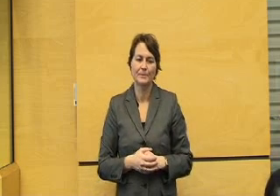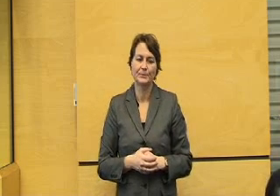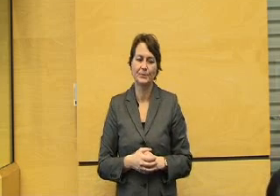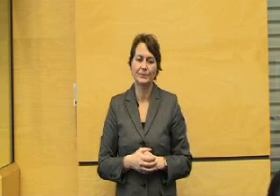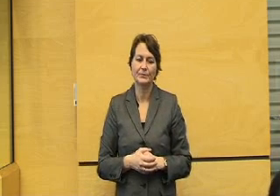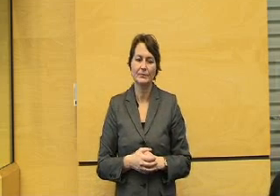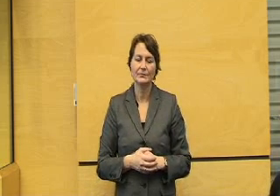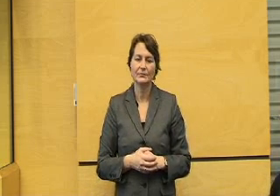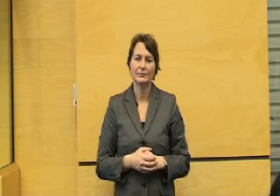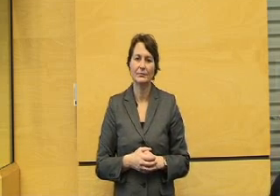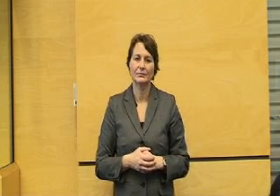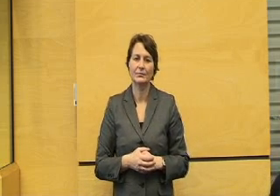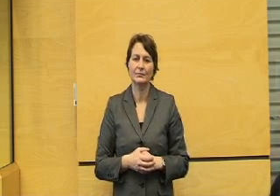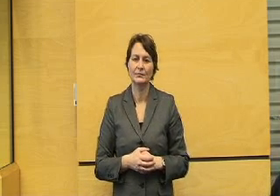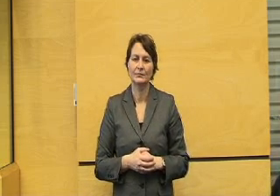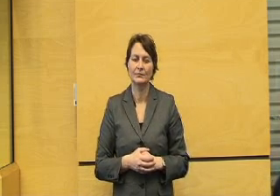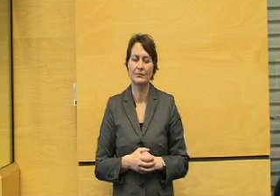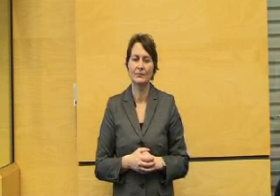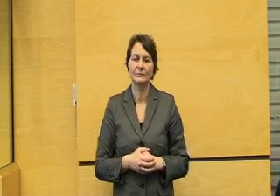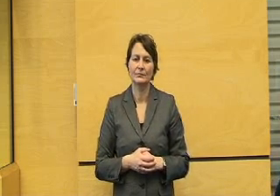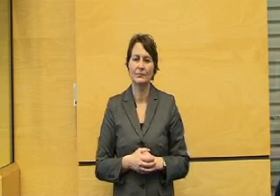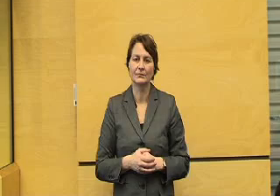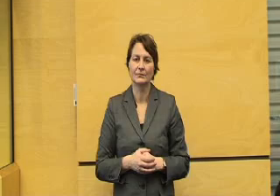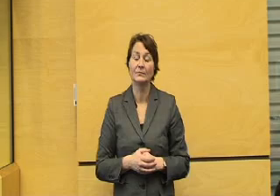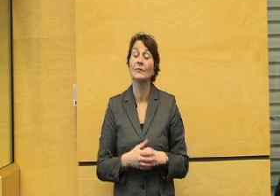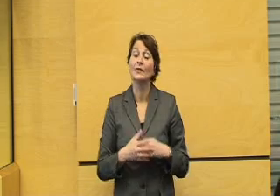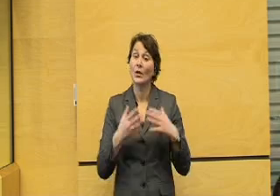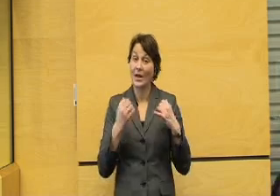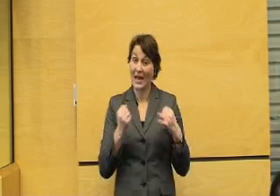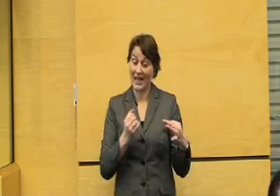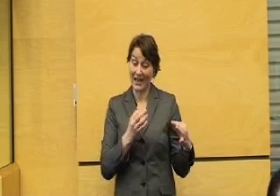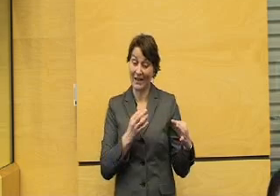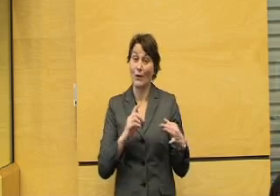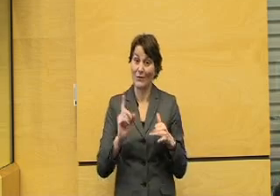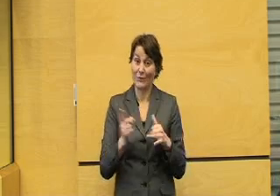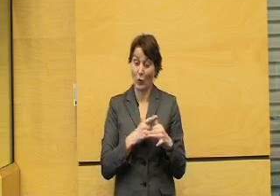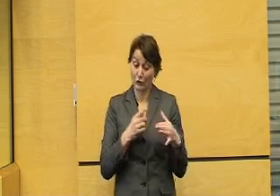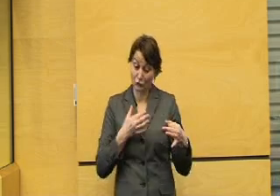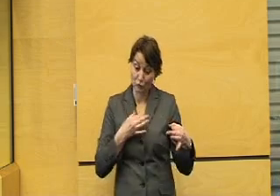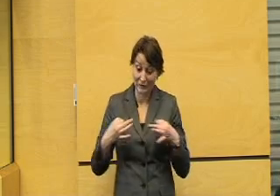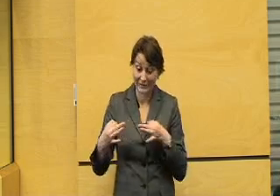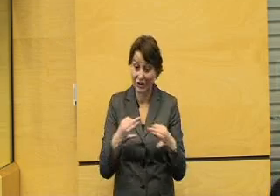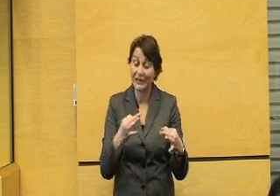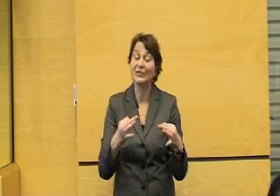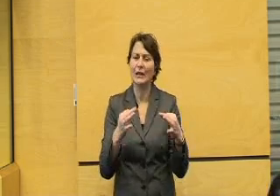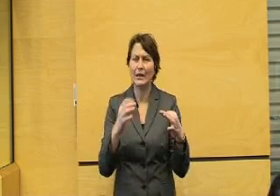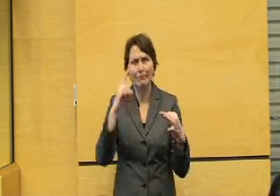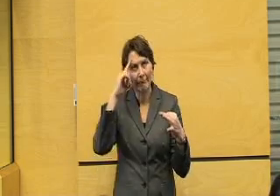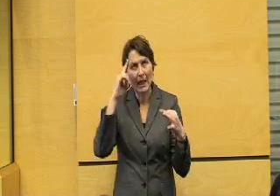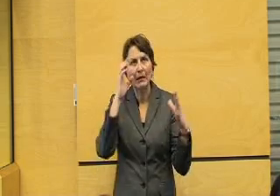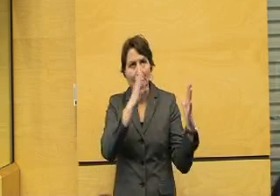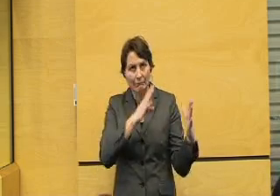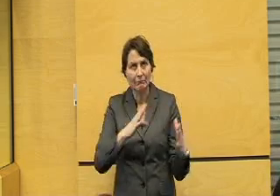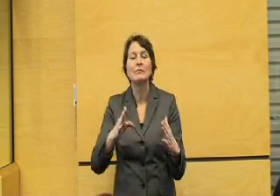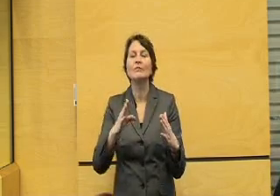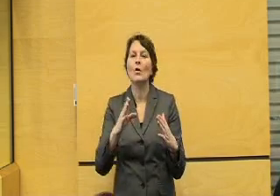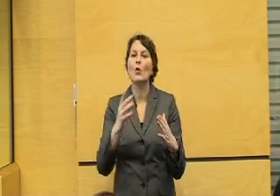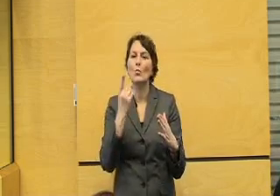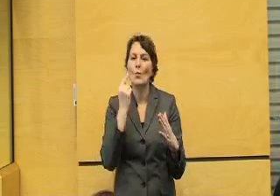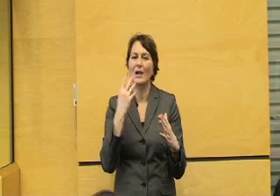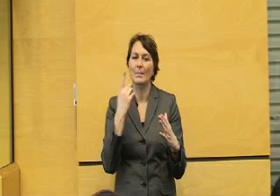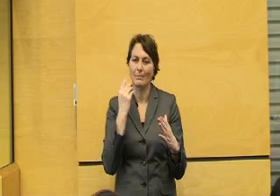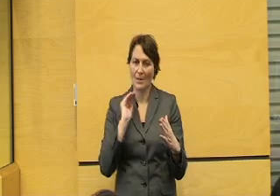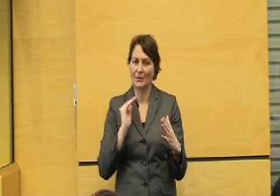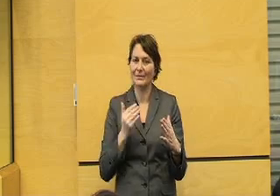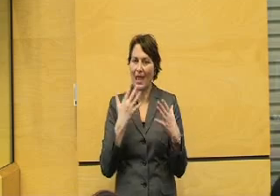You have your first strategic plan on the empowerment of women with disabilities. Congratulations for that. And congratulations